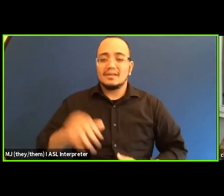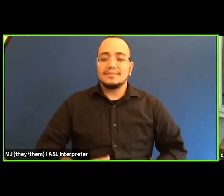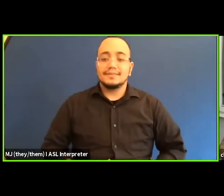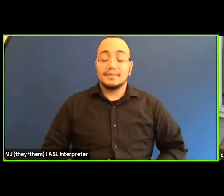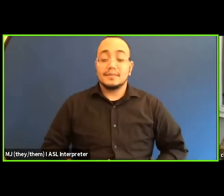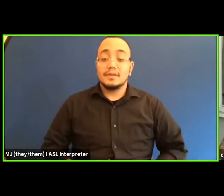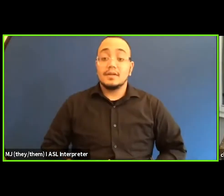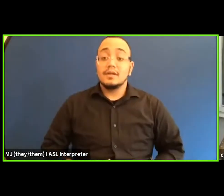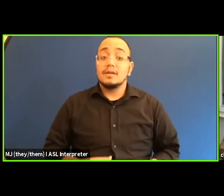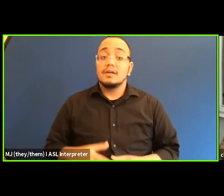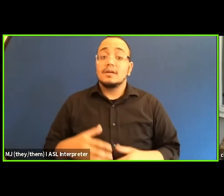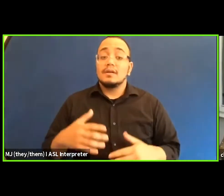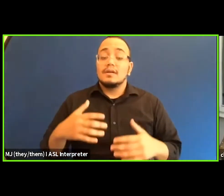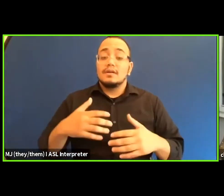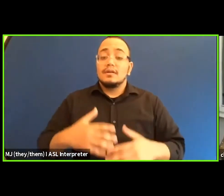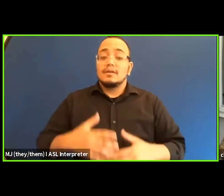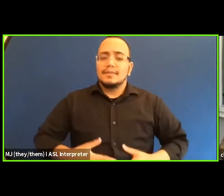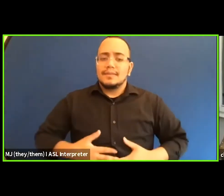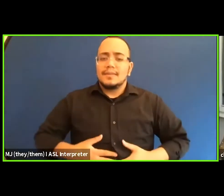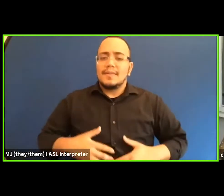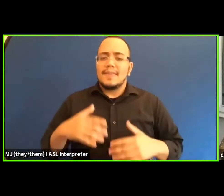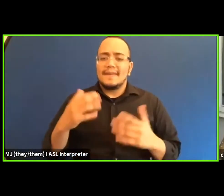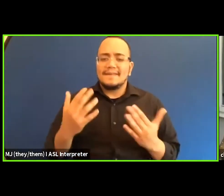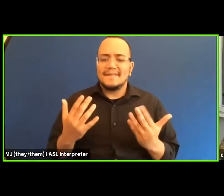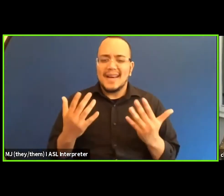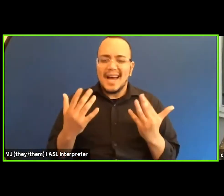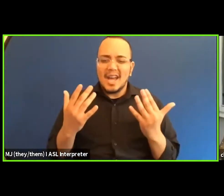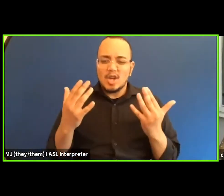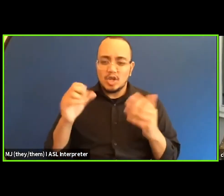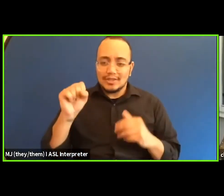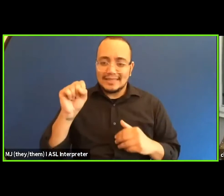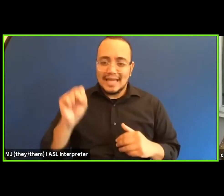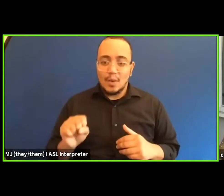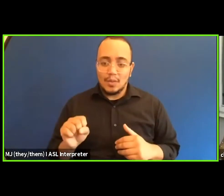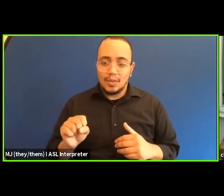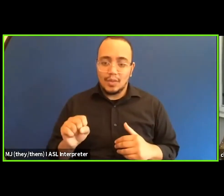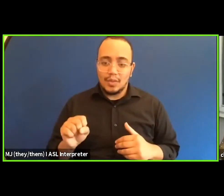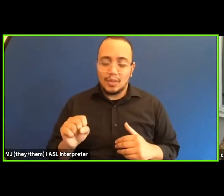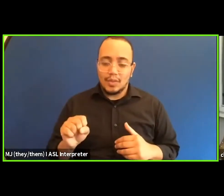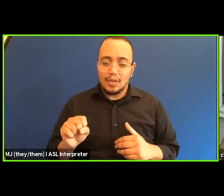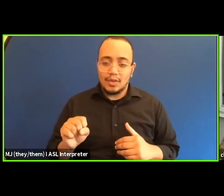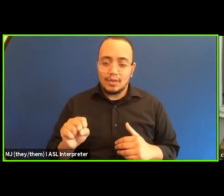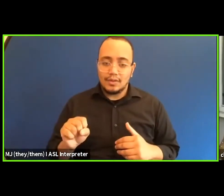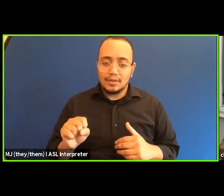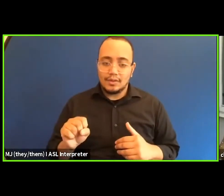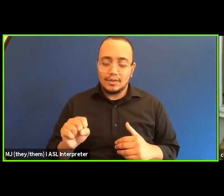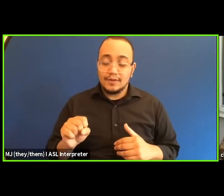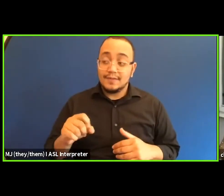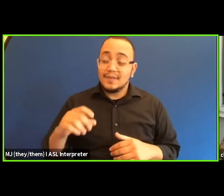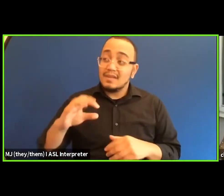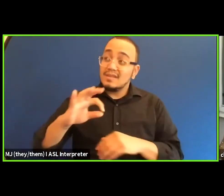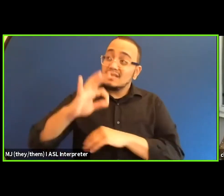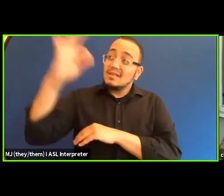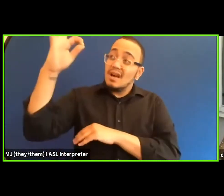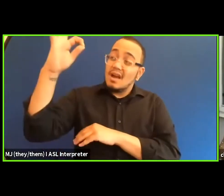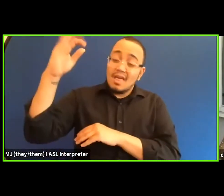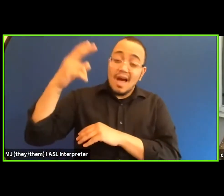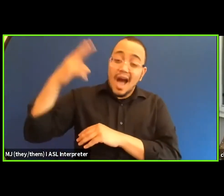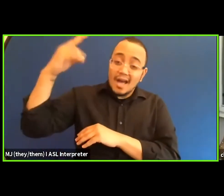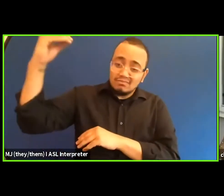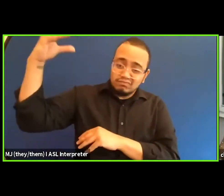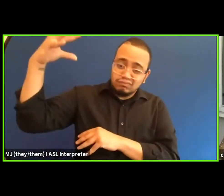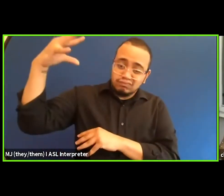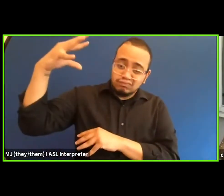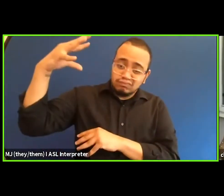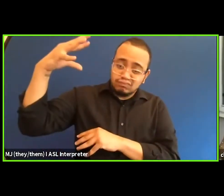fire. The southern sky is where the sun is at its highest, the direction for warmth and growing. The sun's